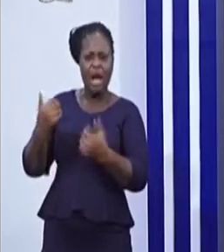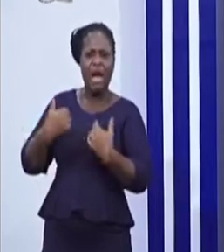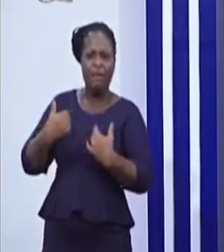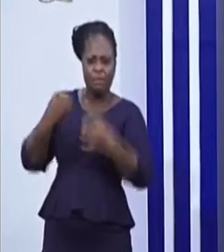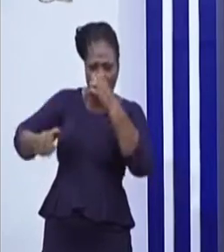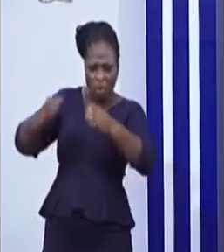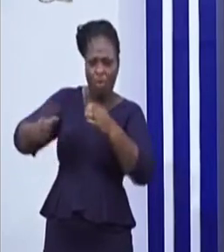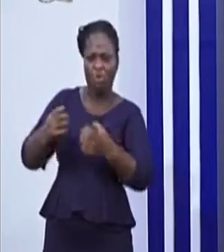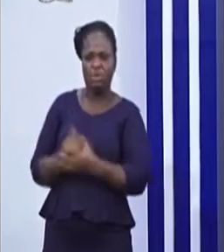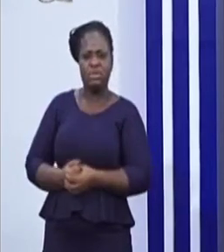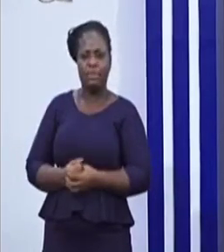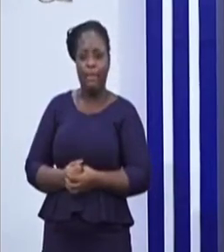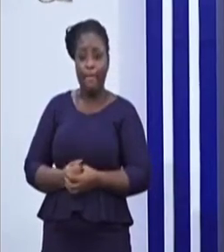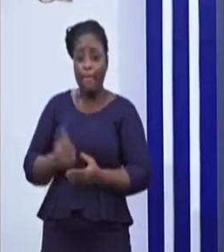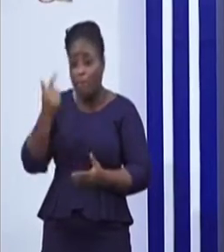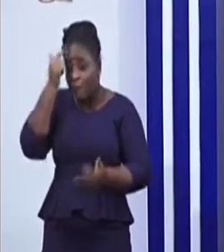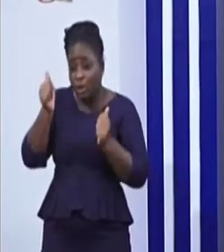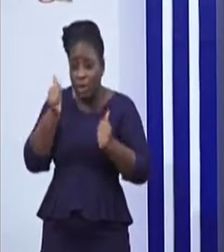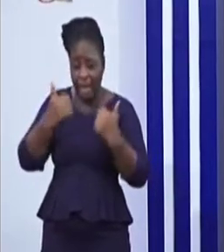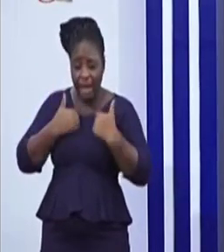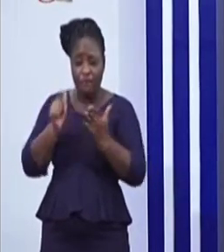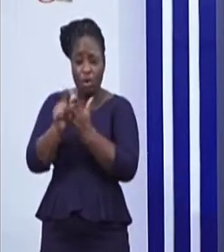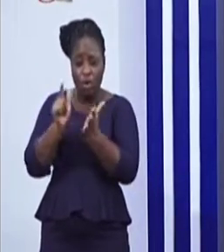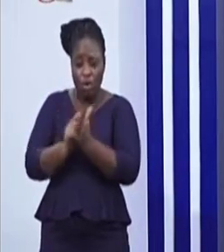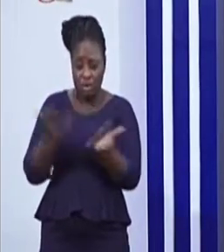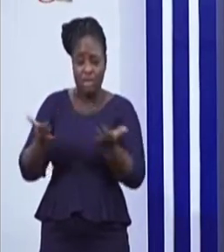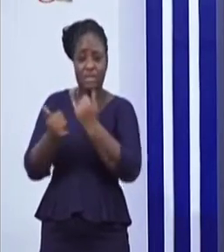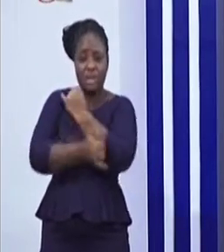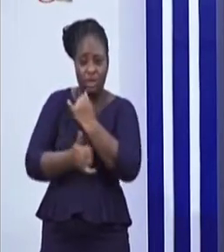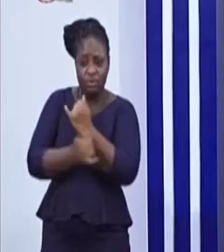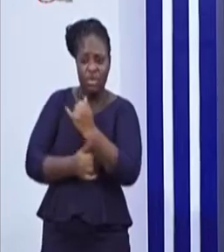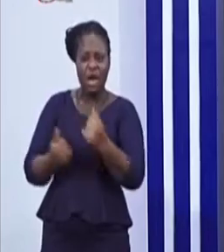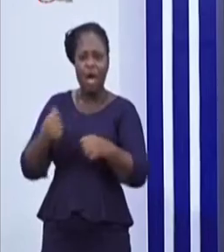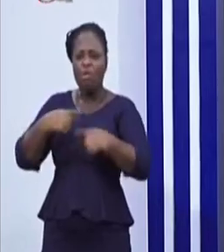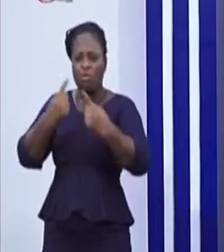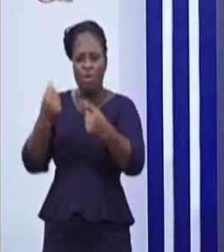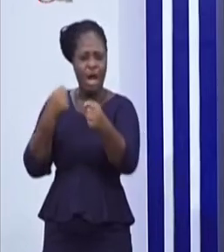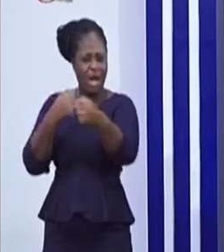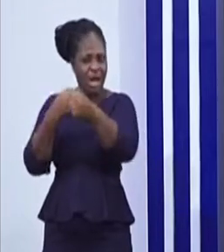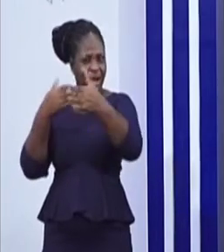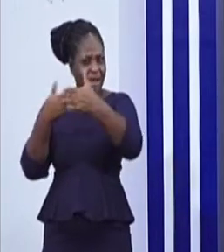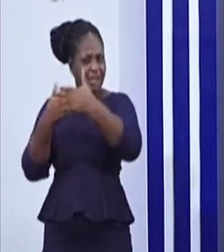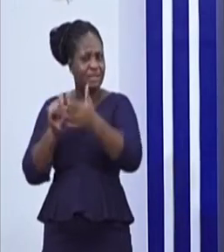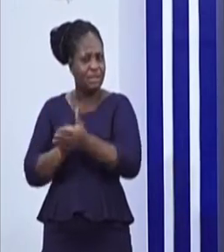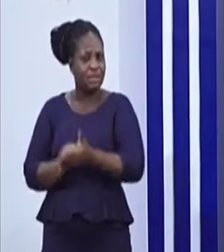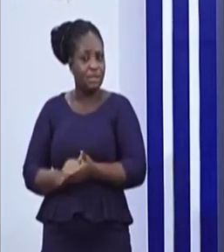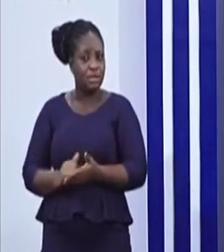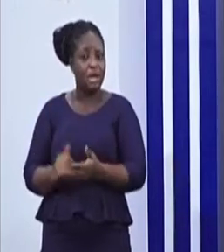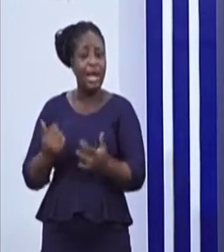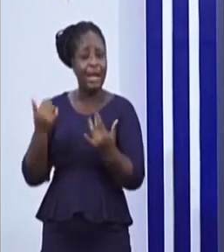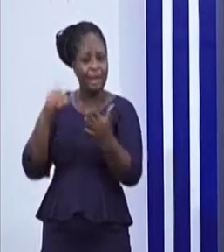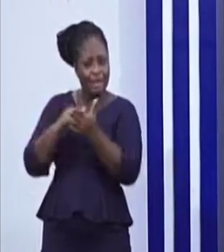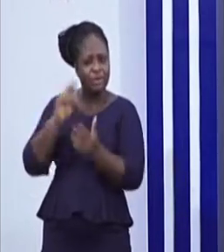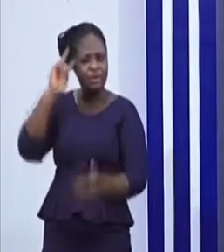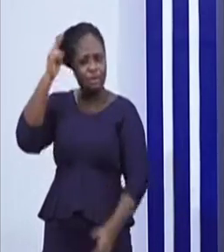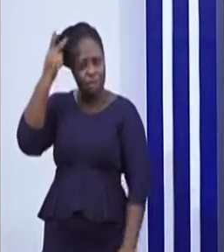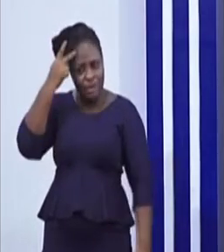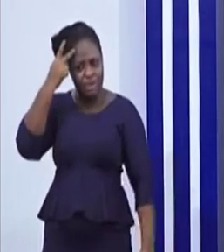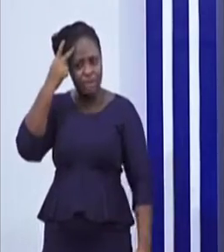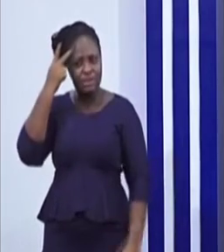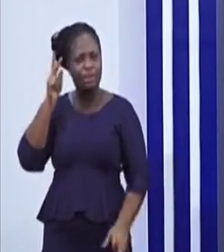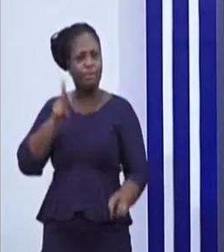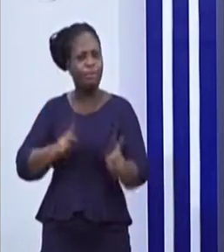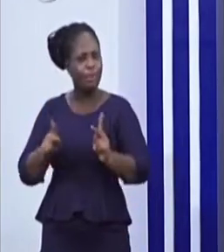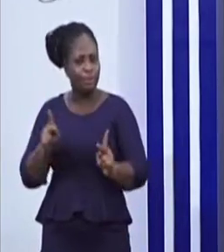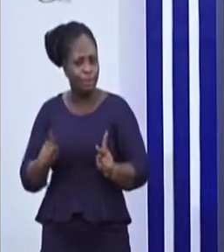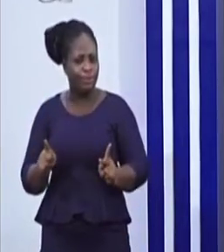prosecuted because there are laws in this country that go against that. But listen, also to politicians, those in the ruling